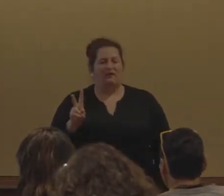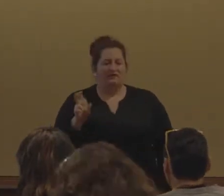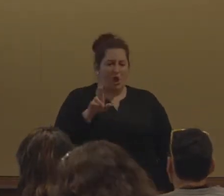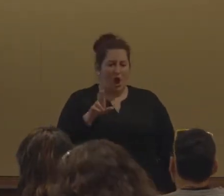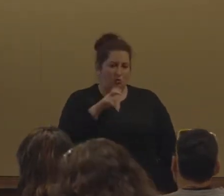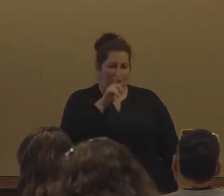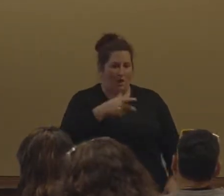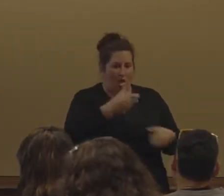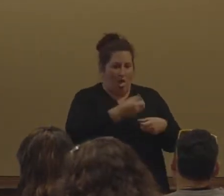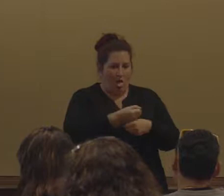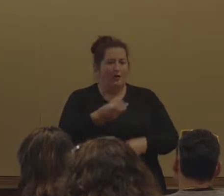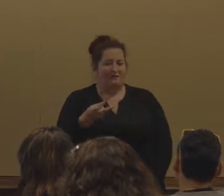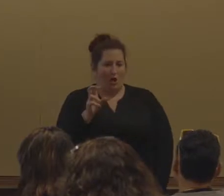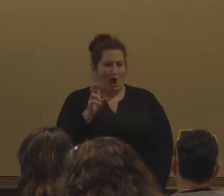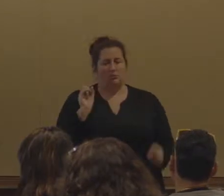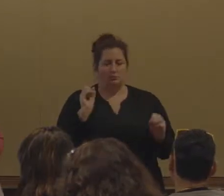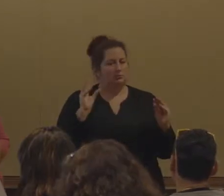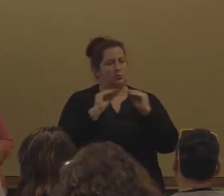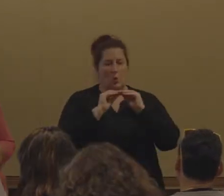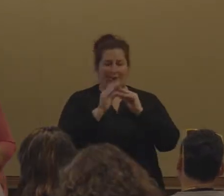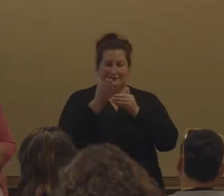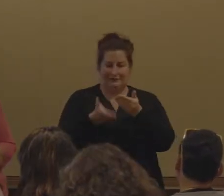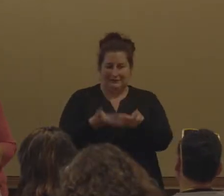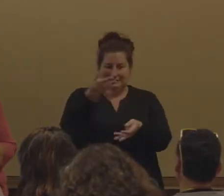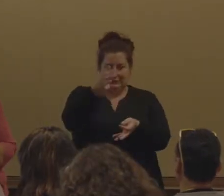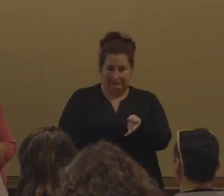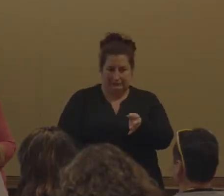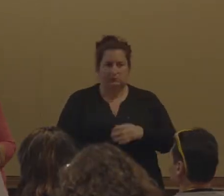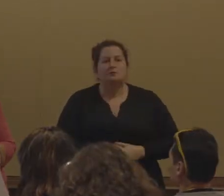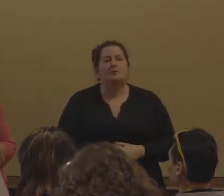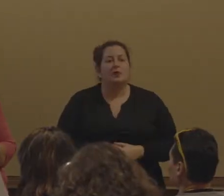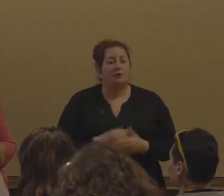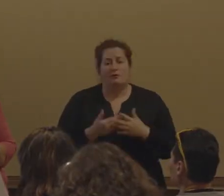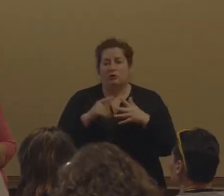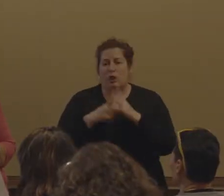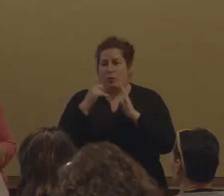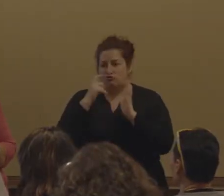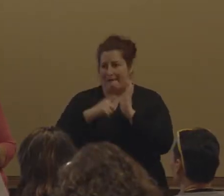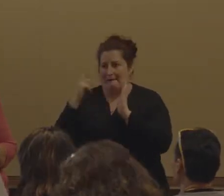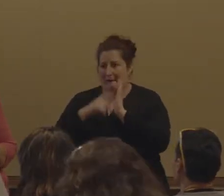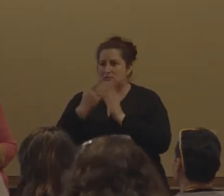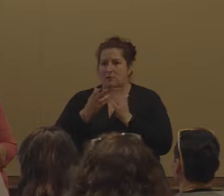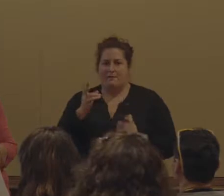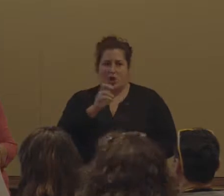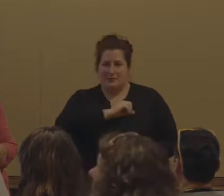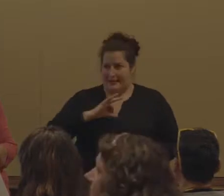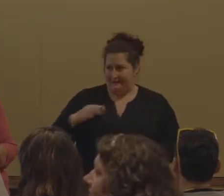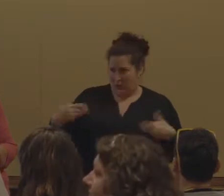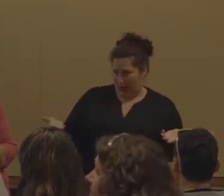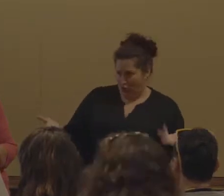of acronyms, so I'm going to say VR because that's a lot easier. Before I get started, I want to recognize some of the VR staff that are here in the